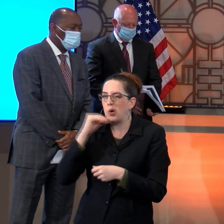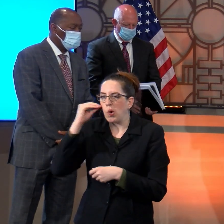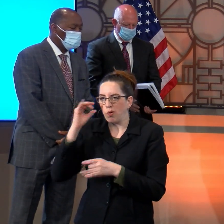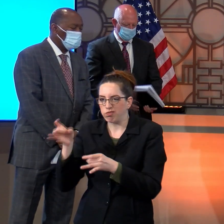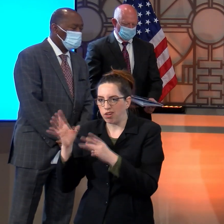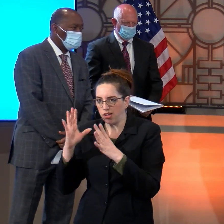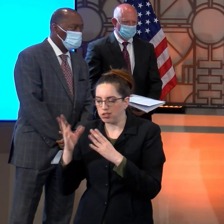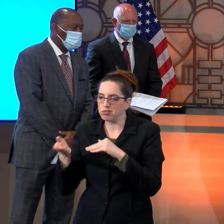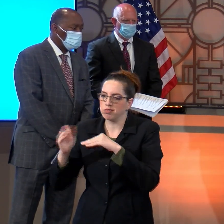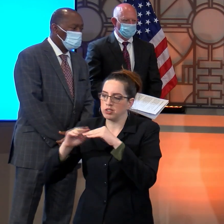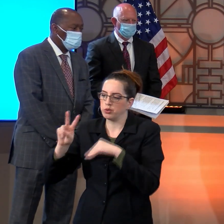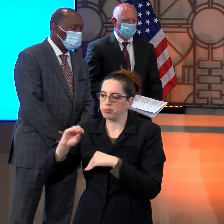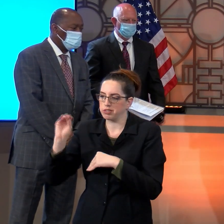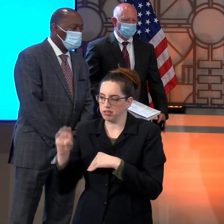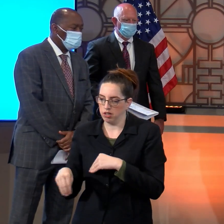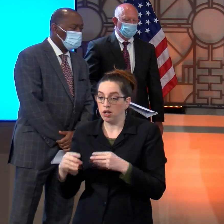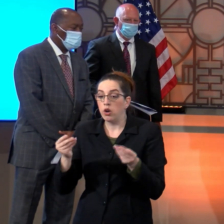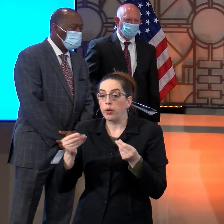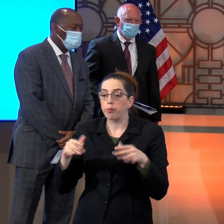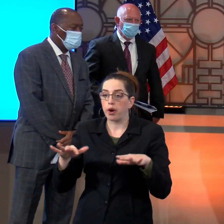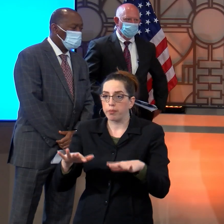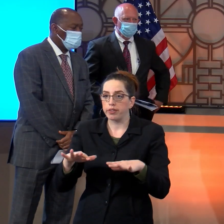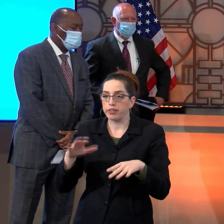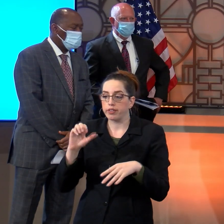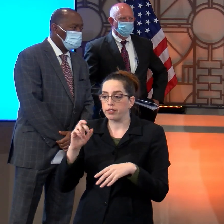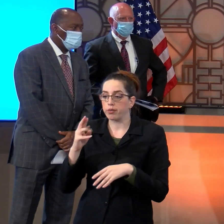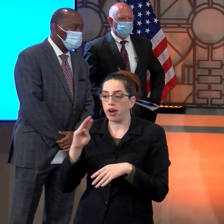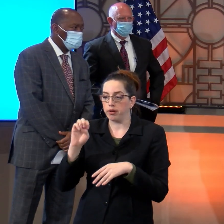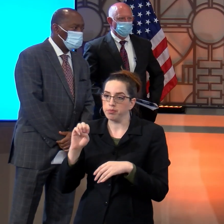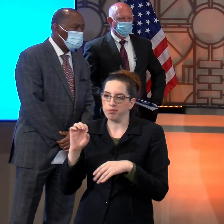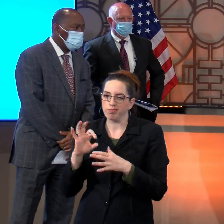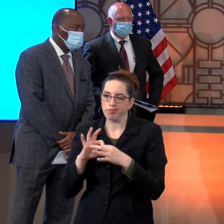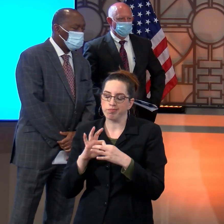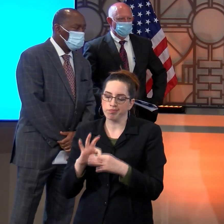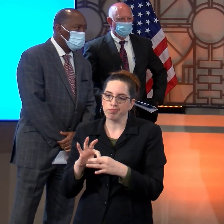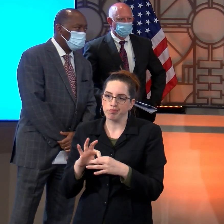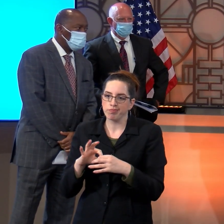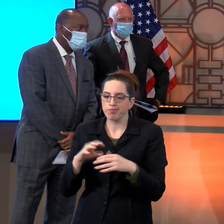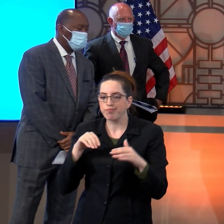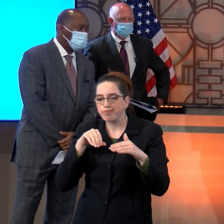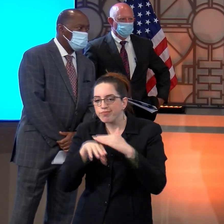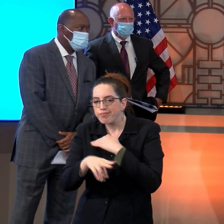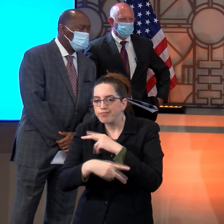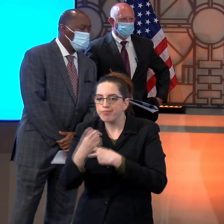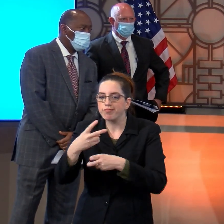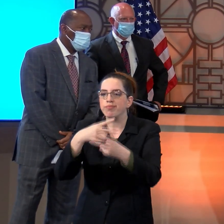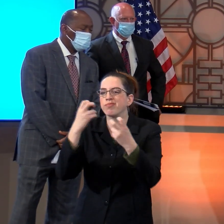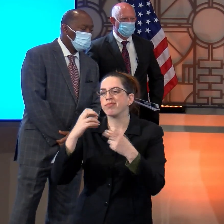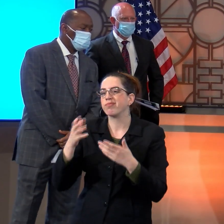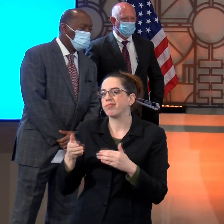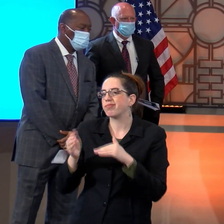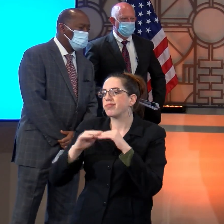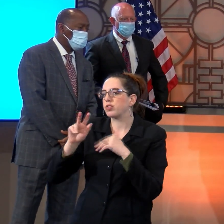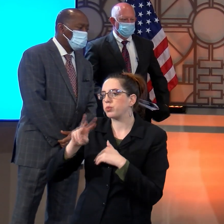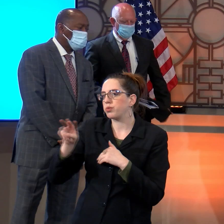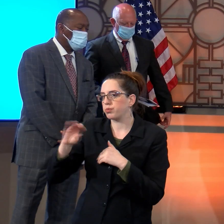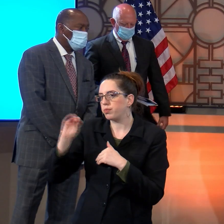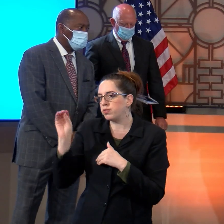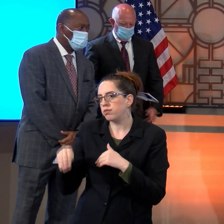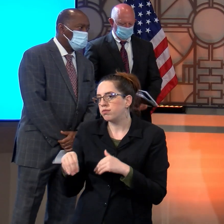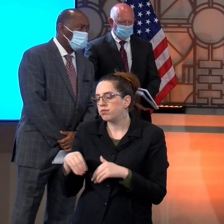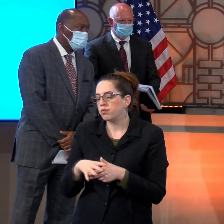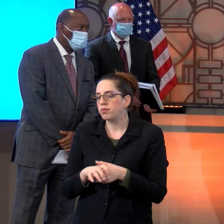up 2%. The property crime issue that we have in terms of burglary buildings, we're still at about 22%